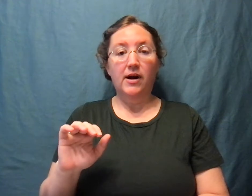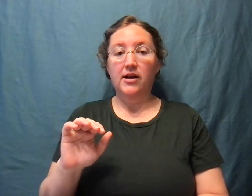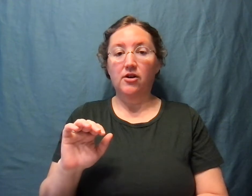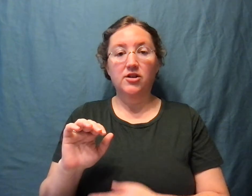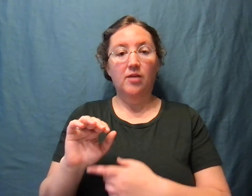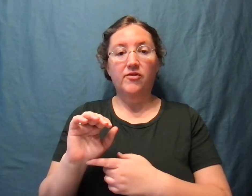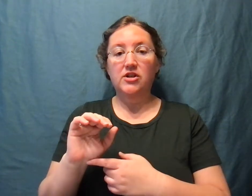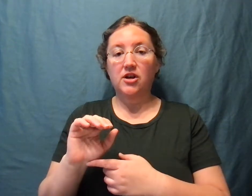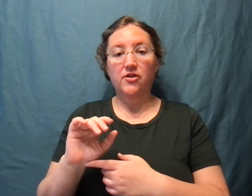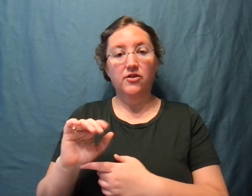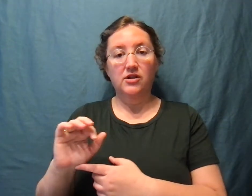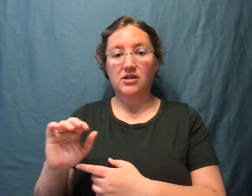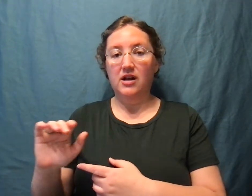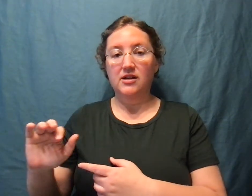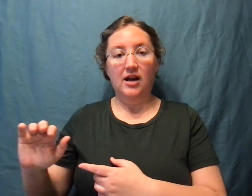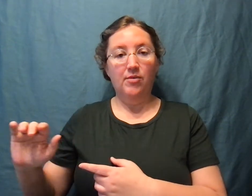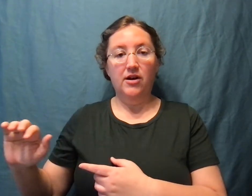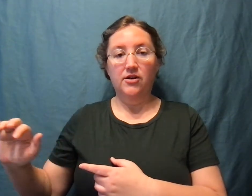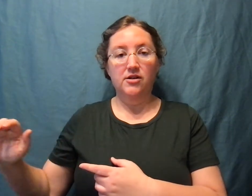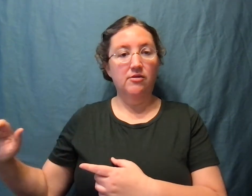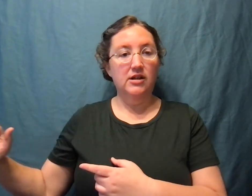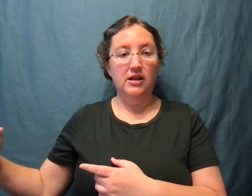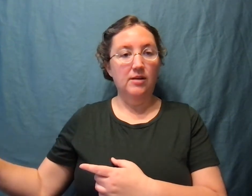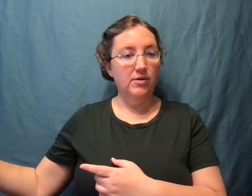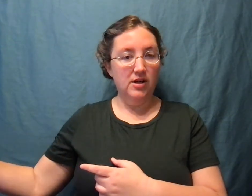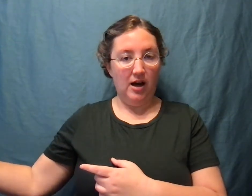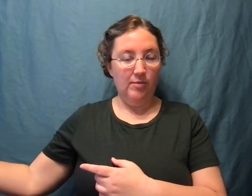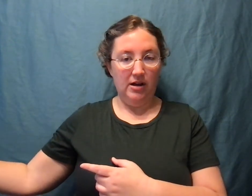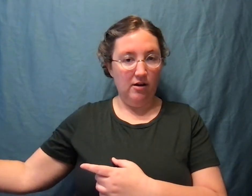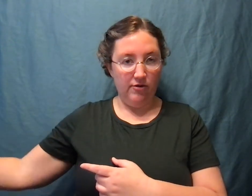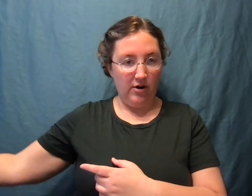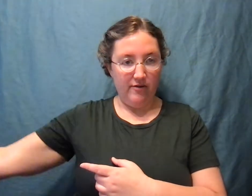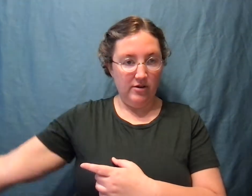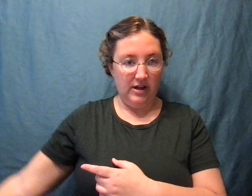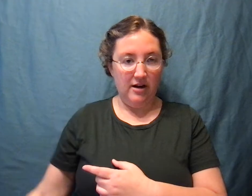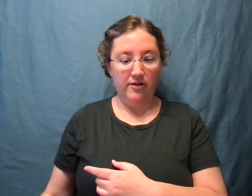here on top of each other. This is not a typewriter. You don't need to keep typing forever to the end of the line.